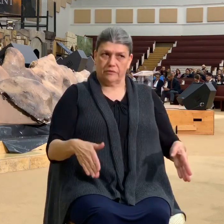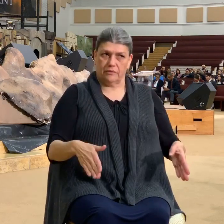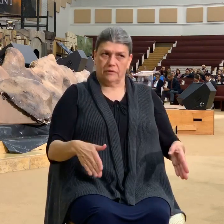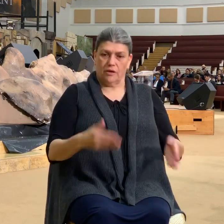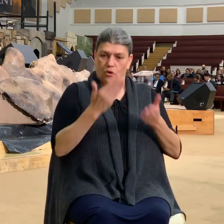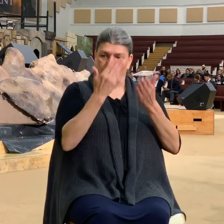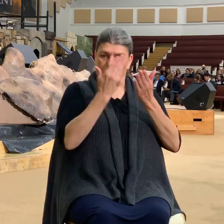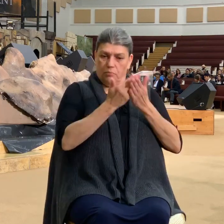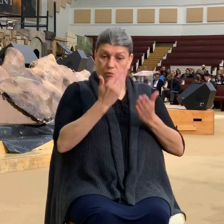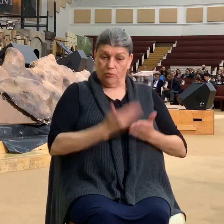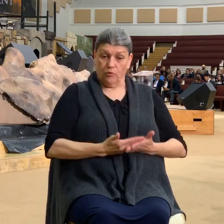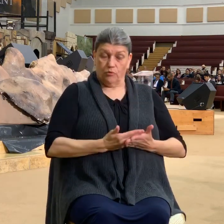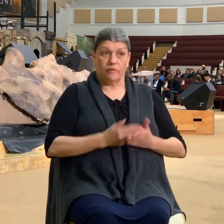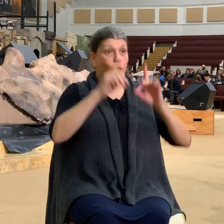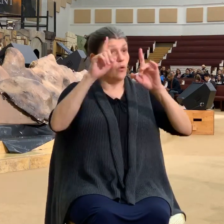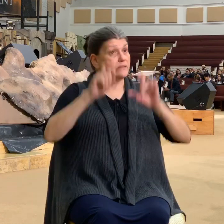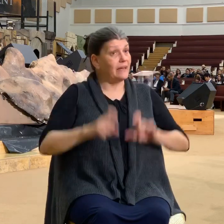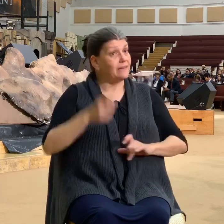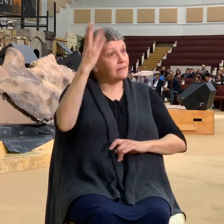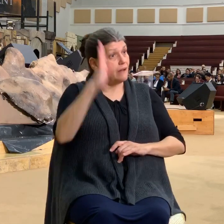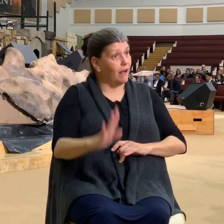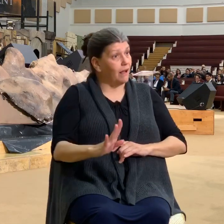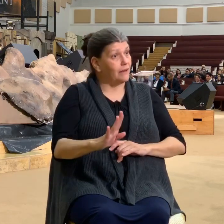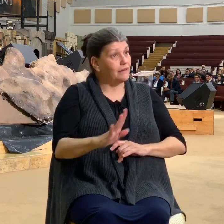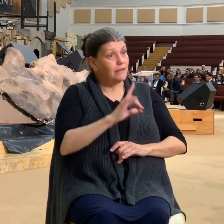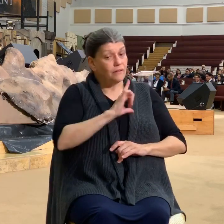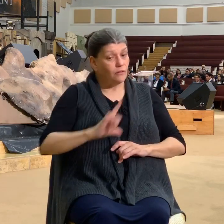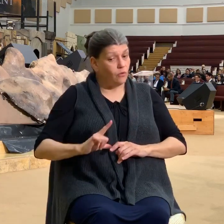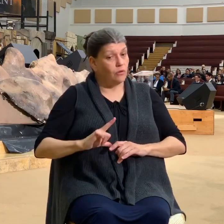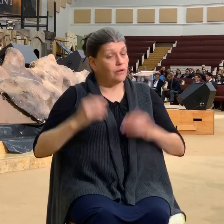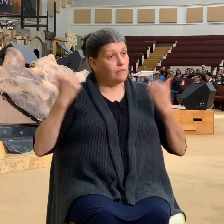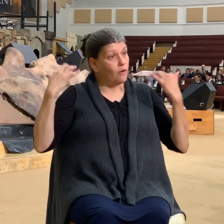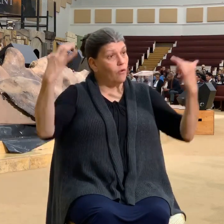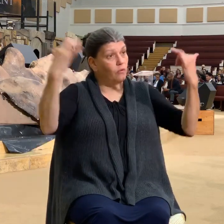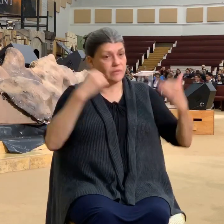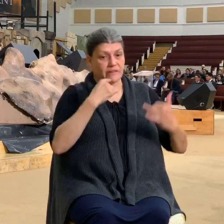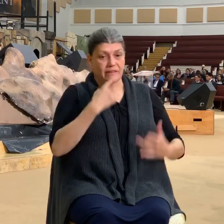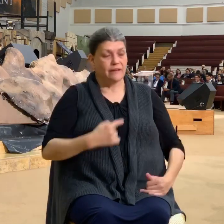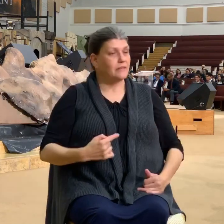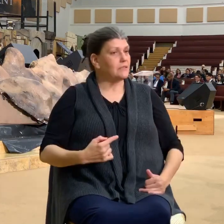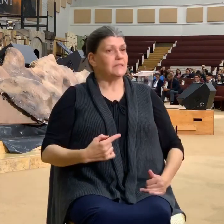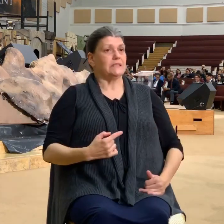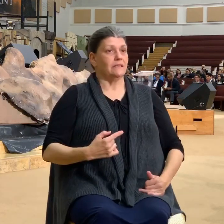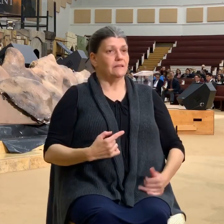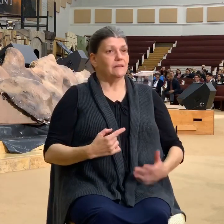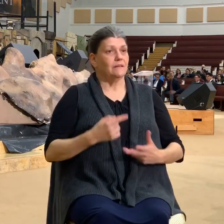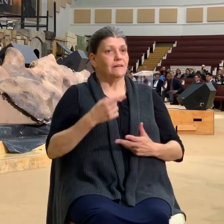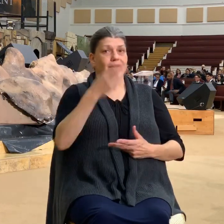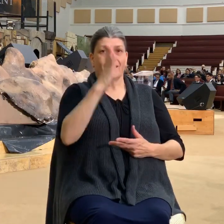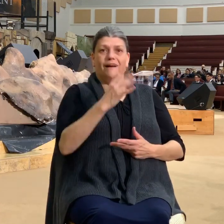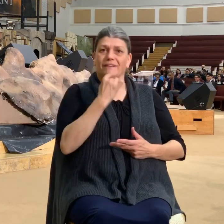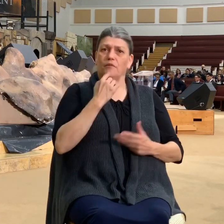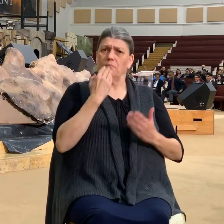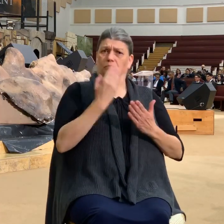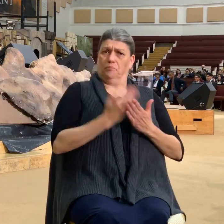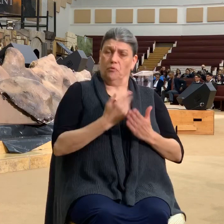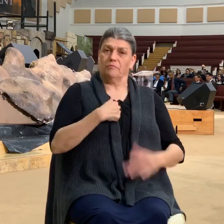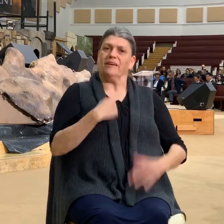prove me now herewith, saith the Lord of hosts. So God is saying, prove me.